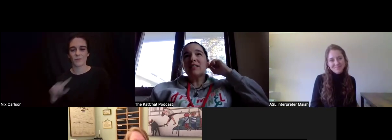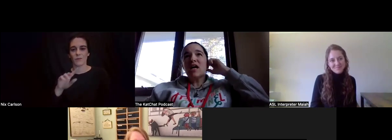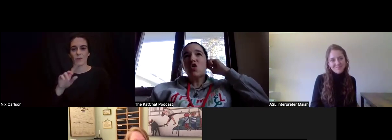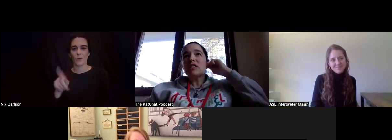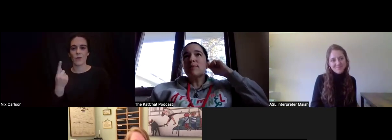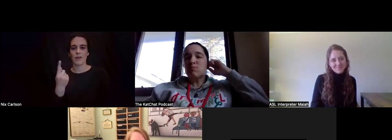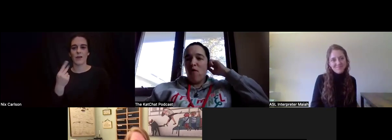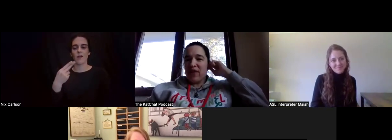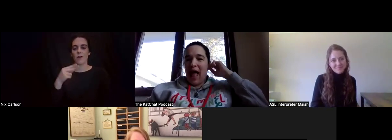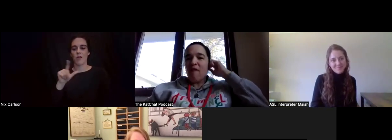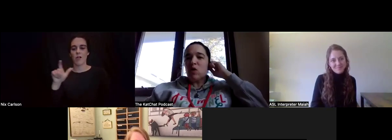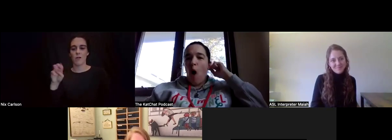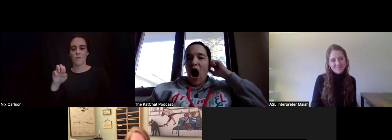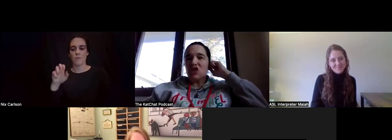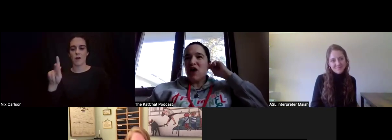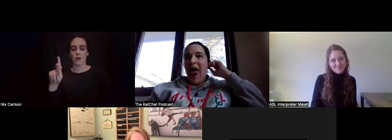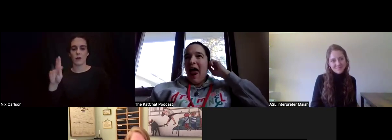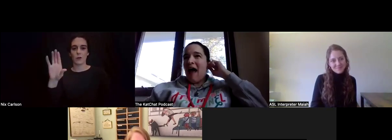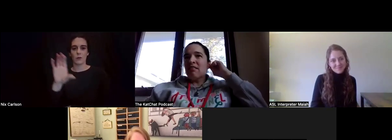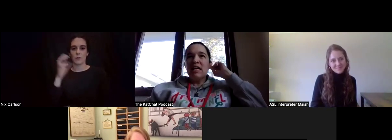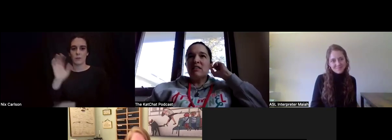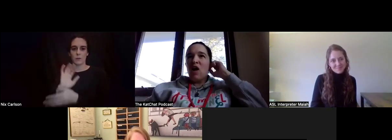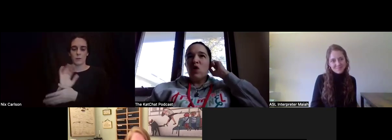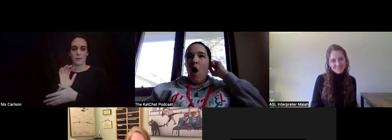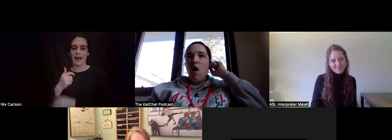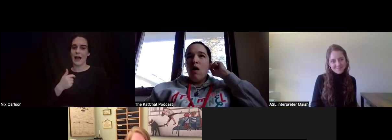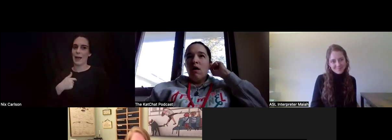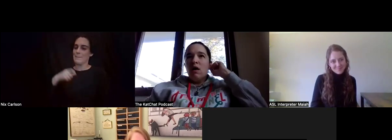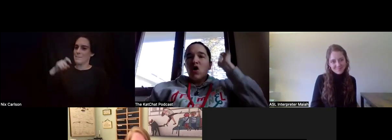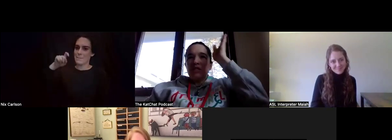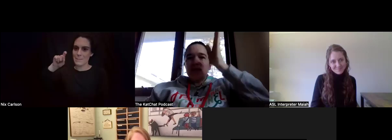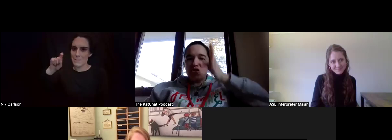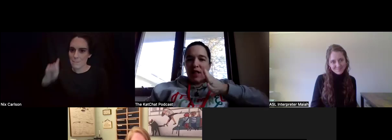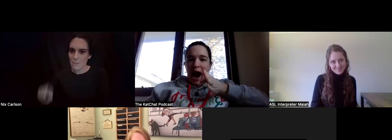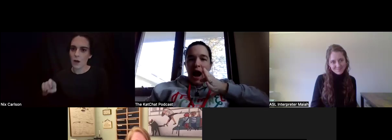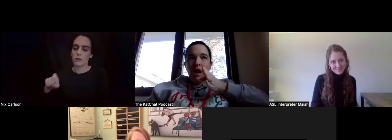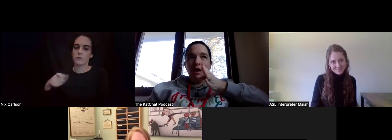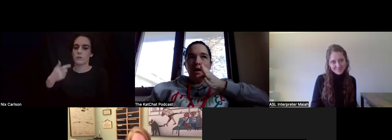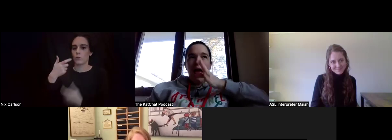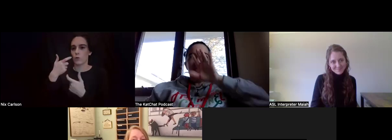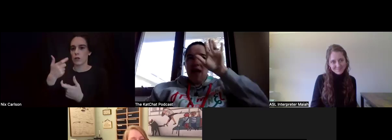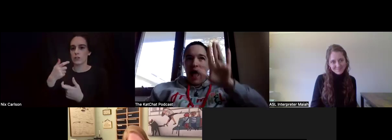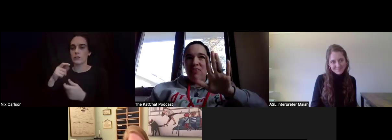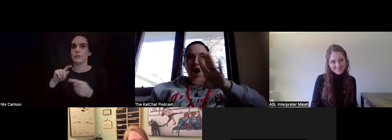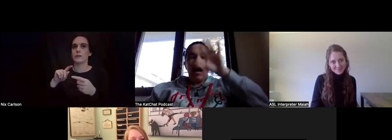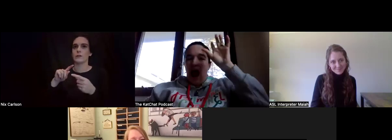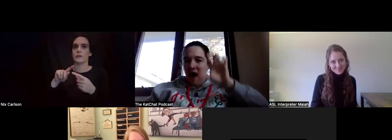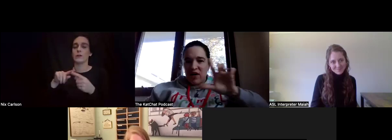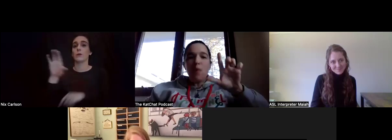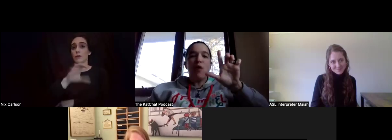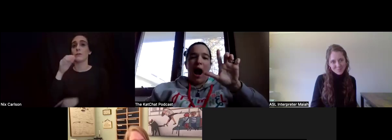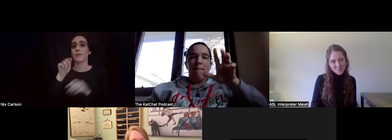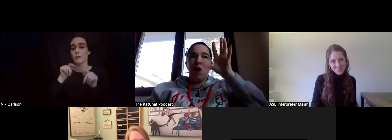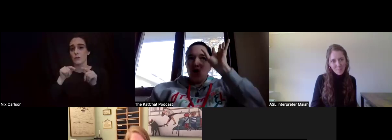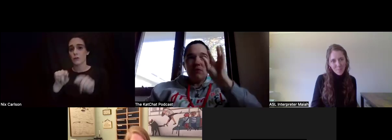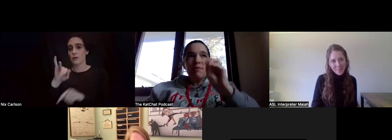Hallmark classic Christmas movie that I have to watch at least I don't know Christmas in July. If it's not there, I have